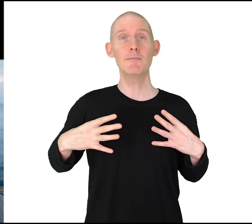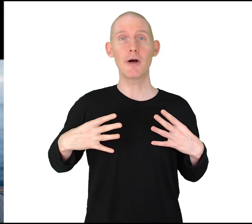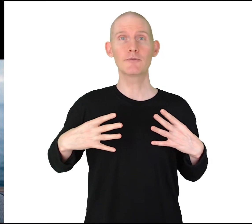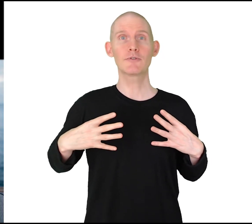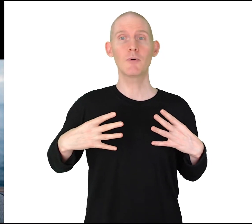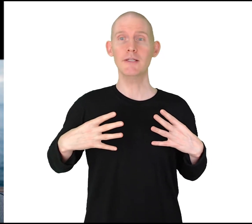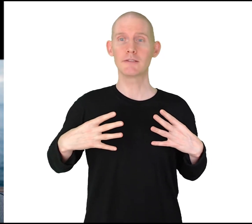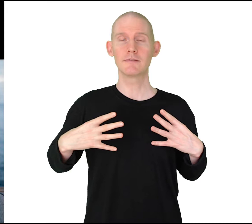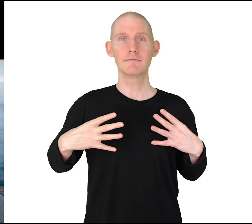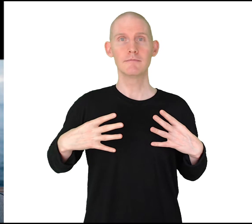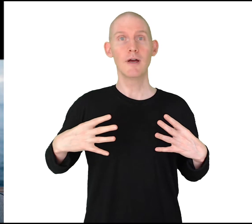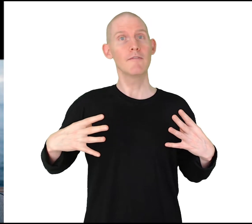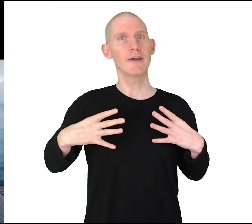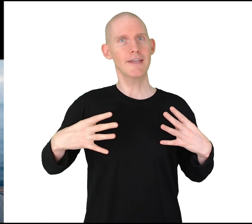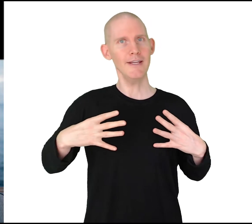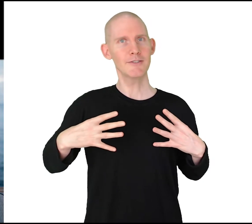bounce twice. Vacation.